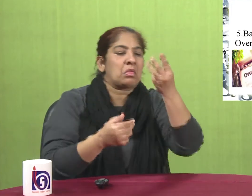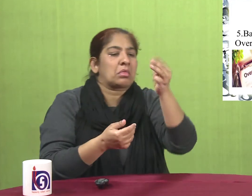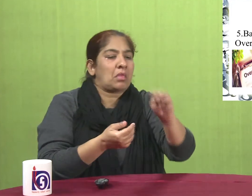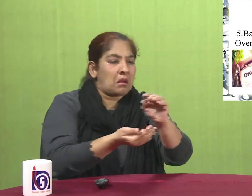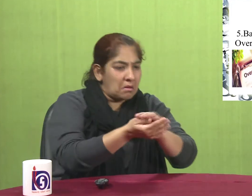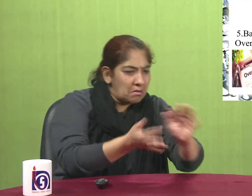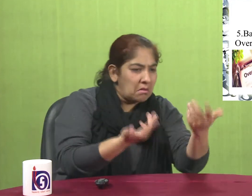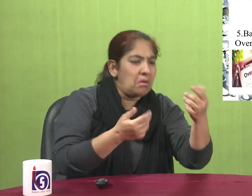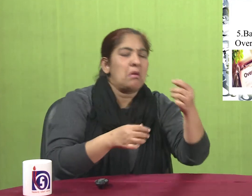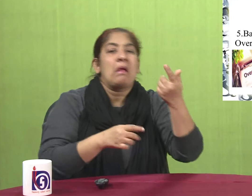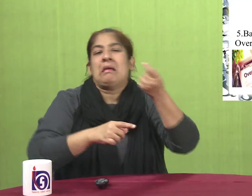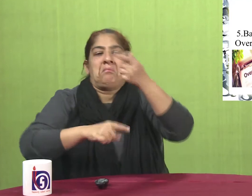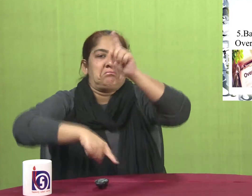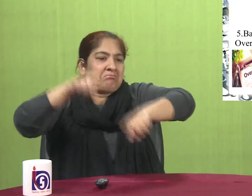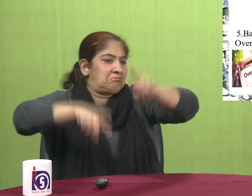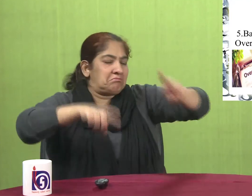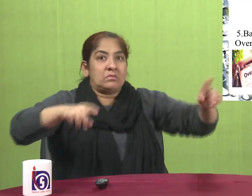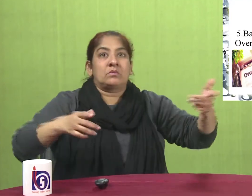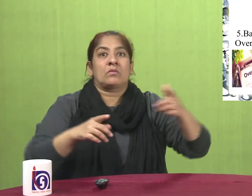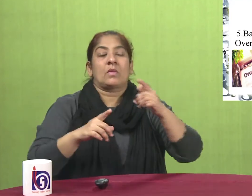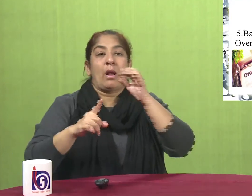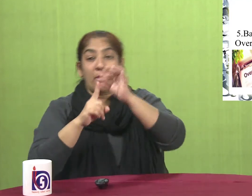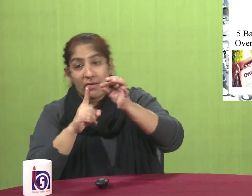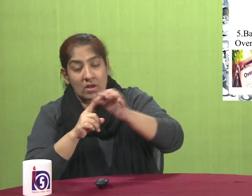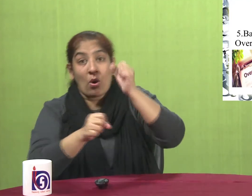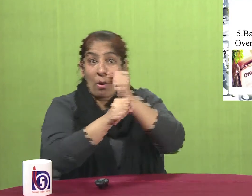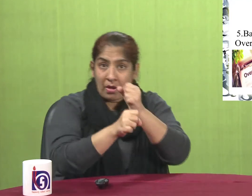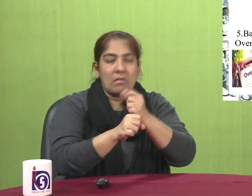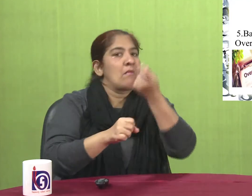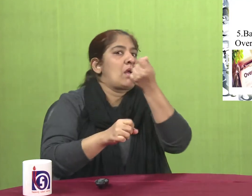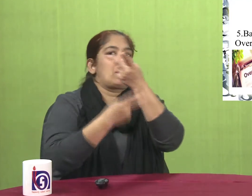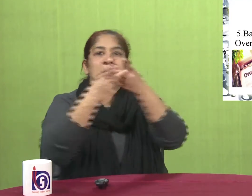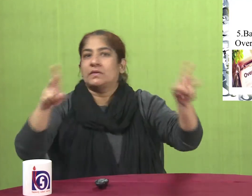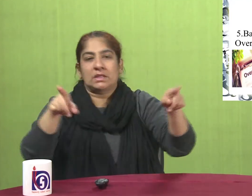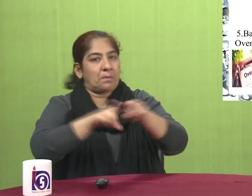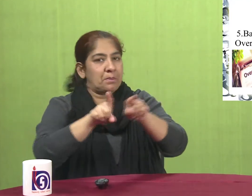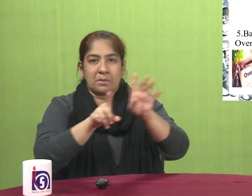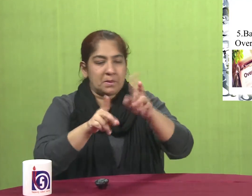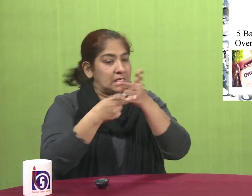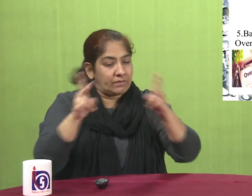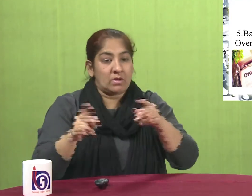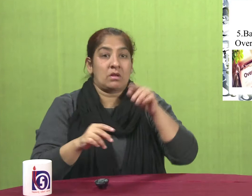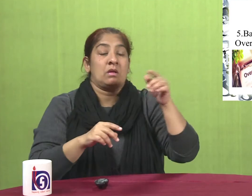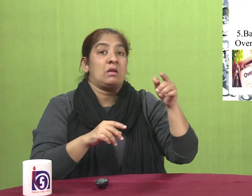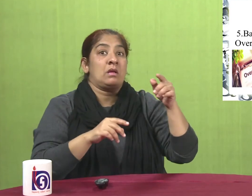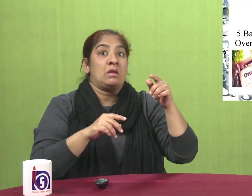Every bank has their own limit, and the amount has to be minimum amount should be there in the account.